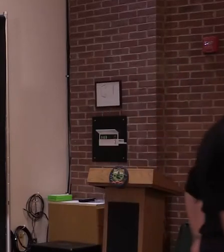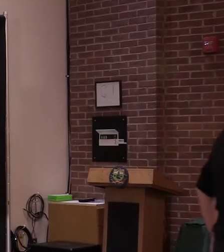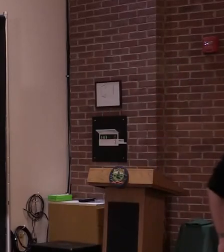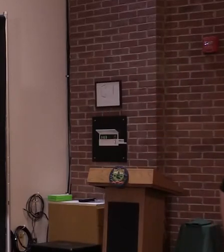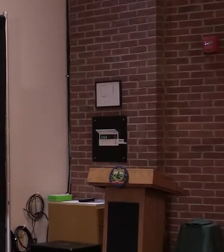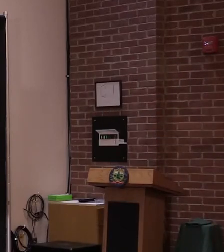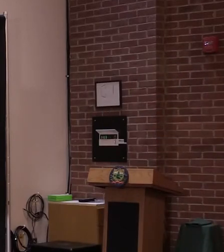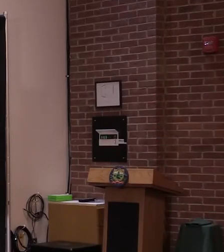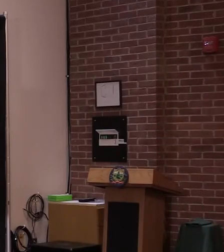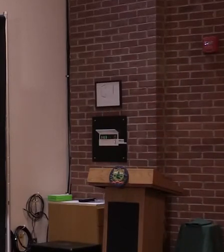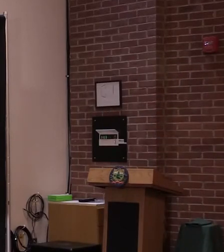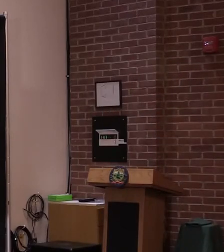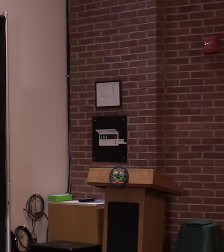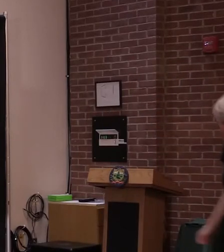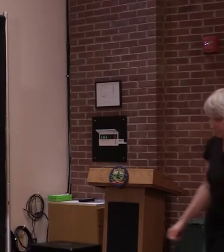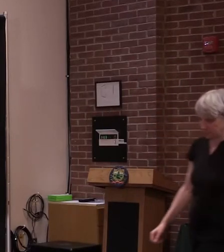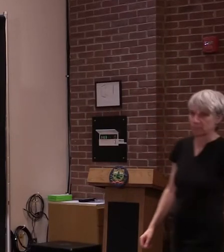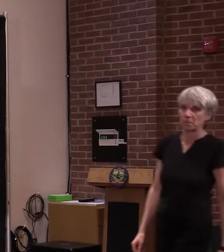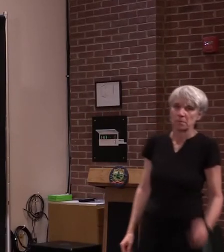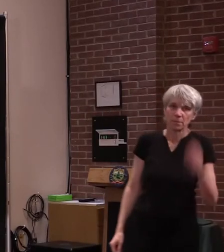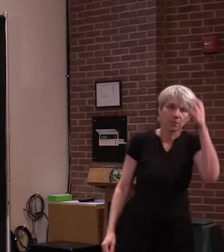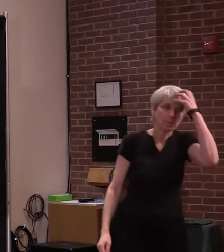Colin Flanders, 7 days.